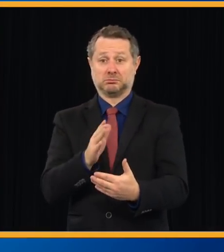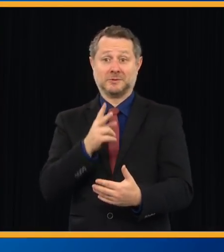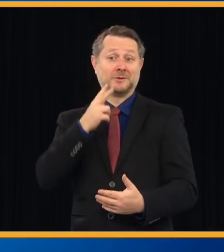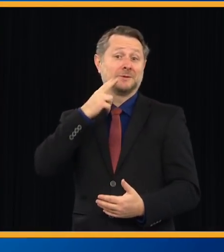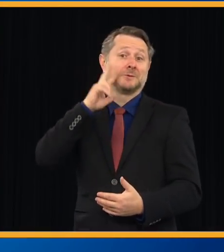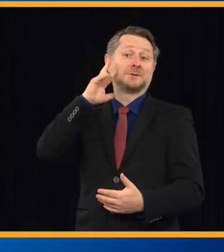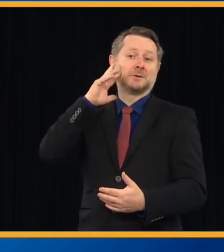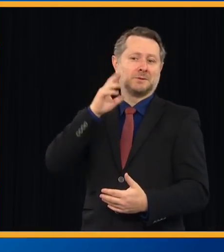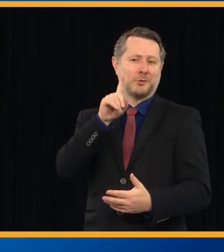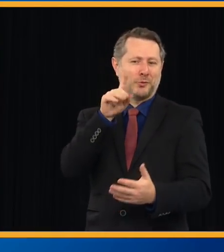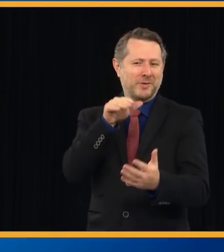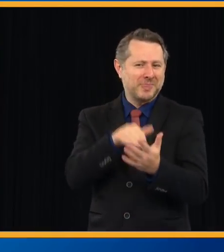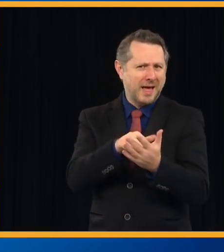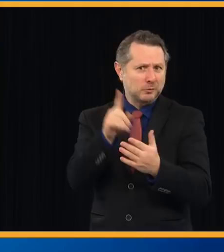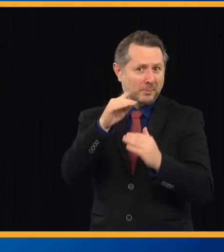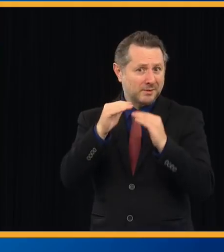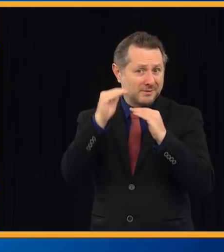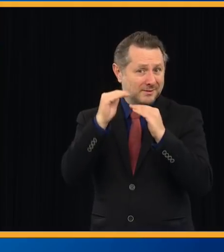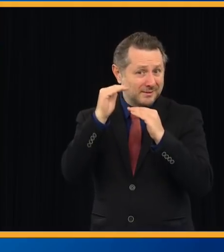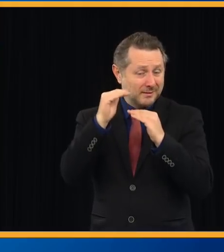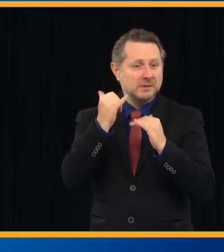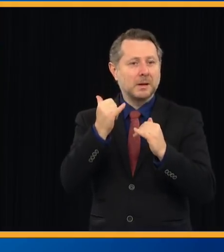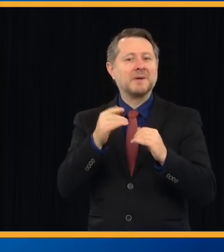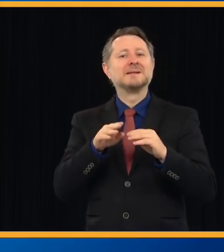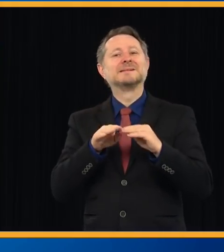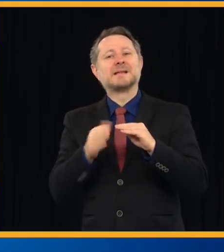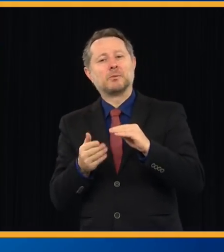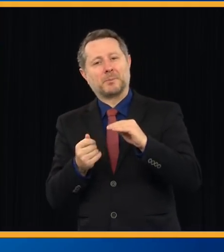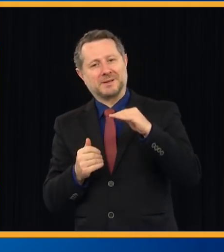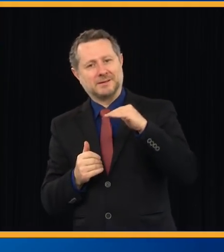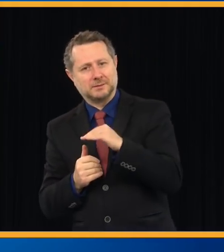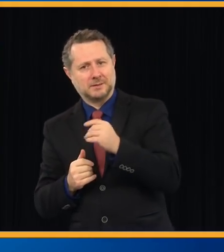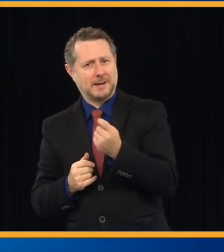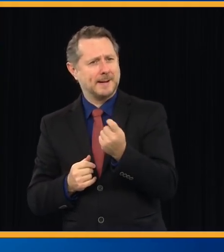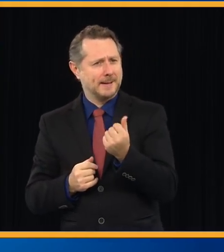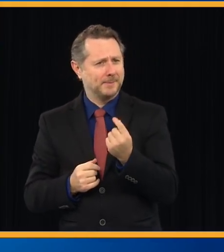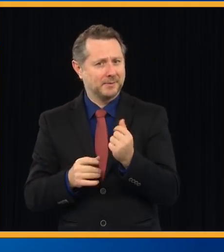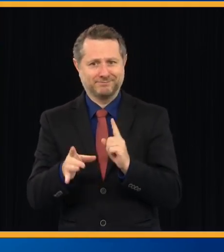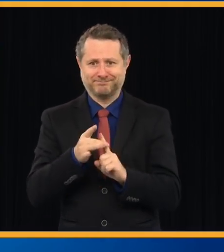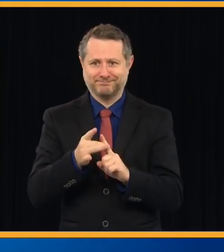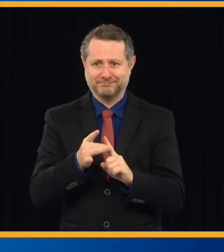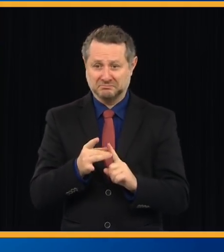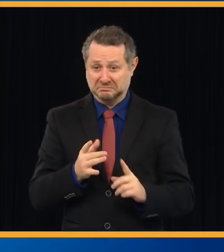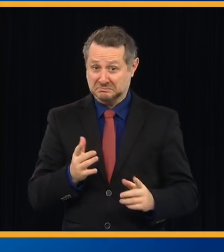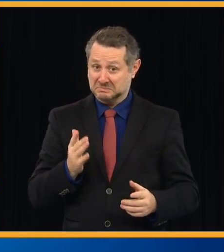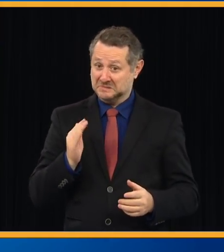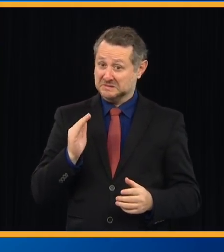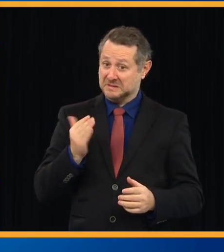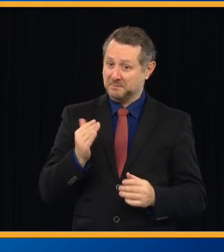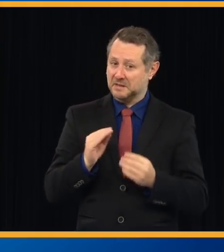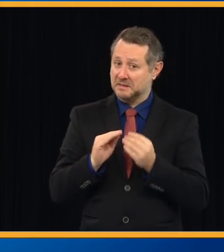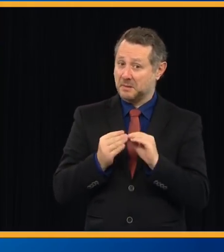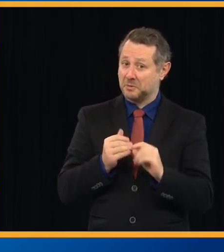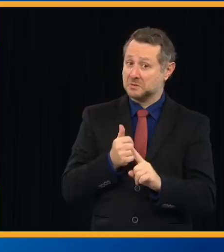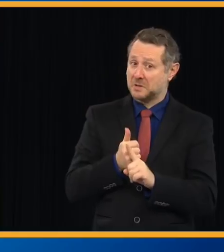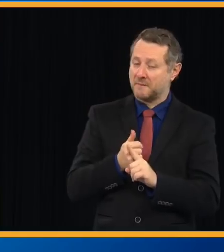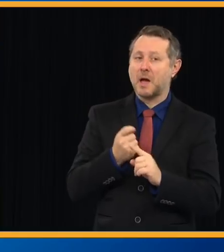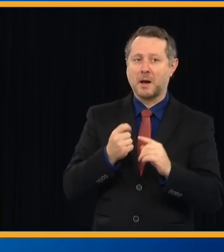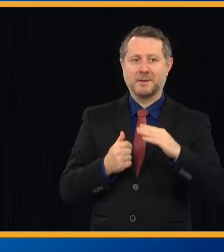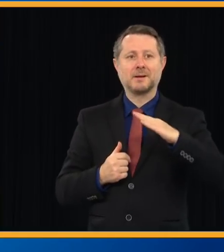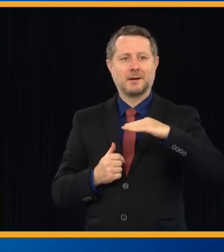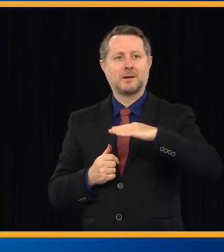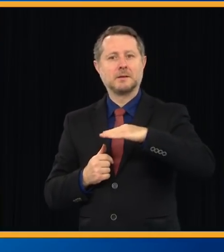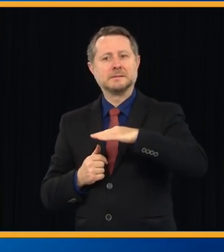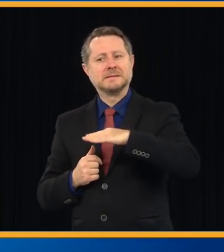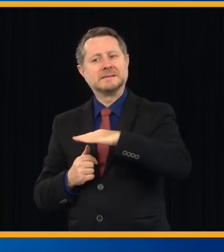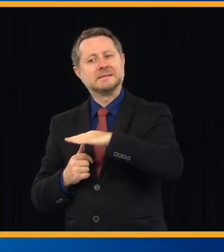1,076. That looks like the number is flattening, is